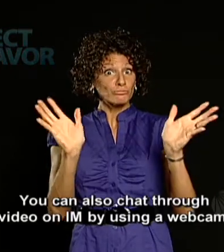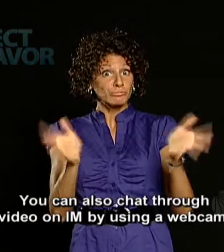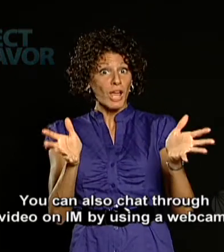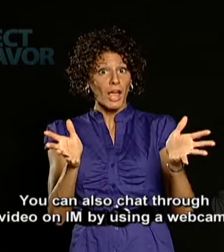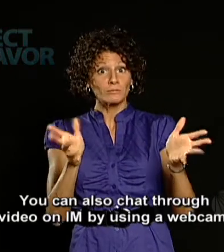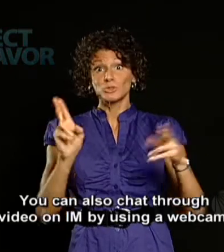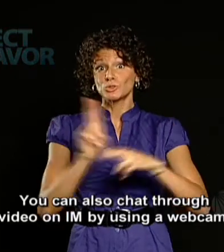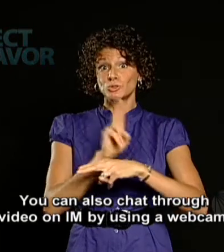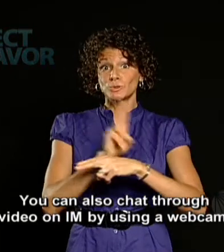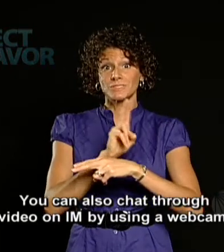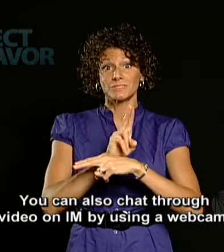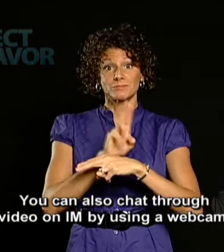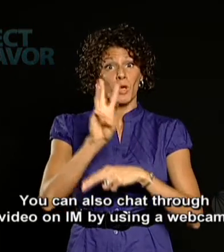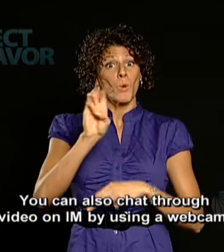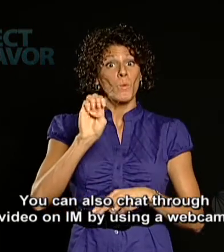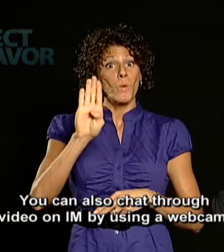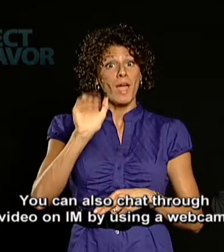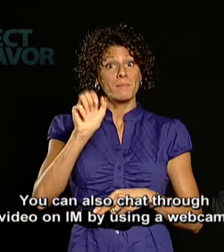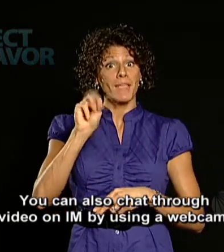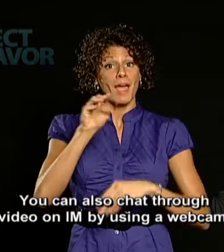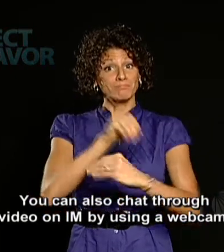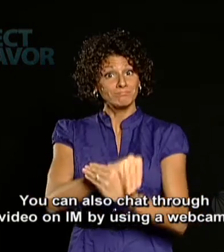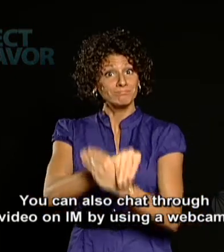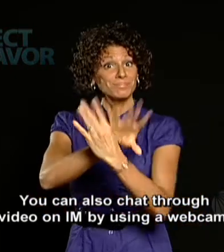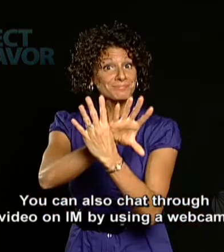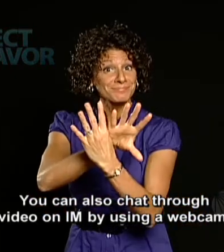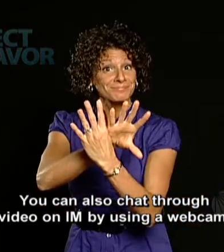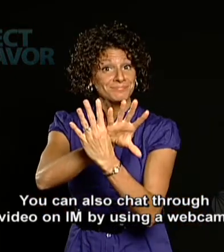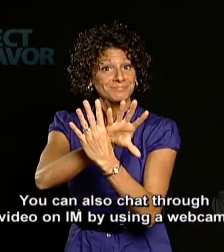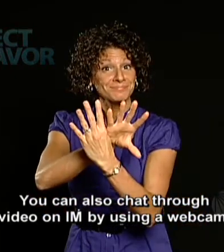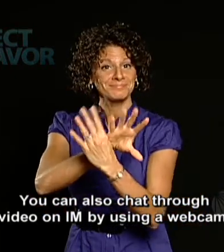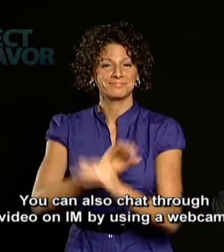You can also chat through video on IM by using a webcam.